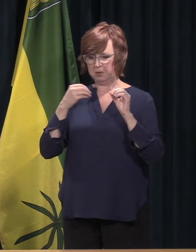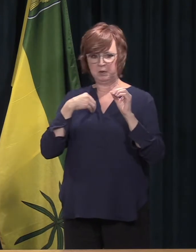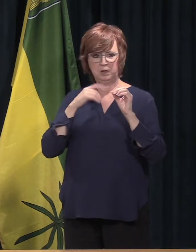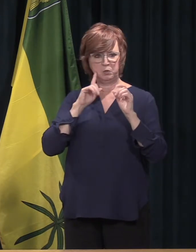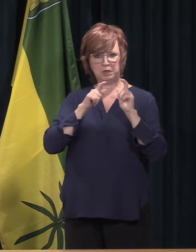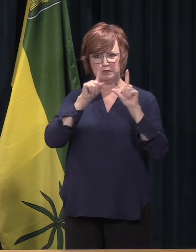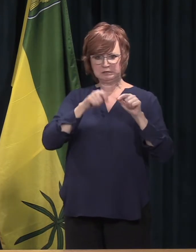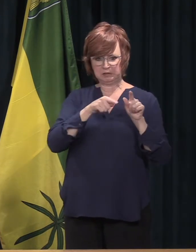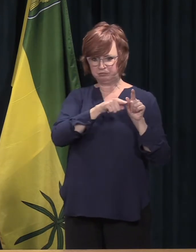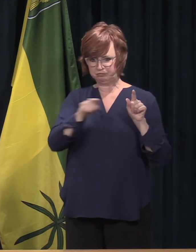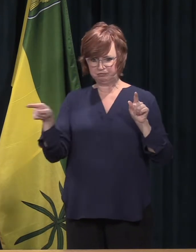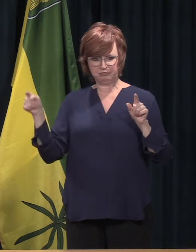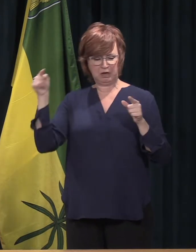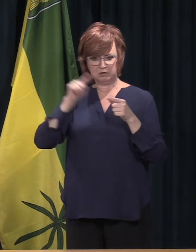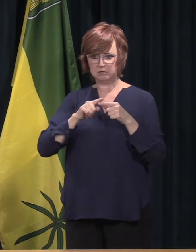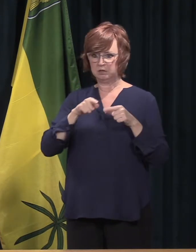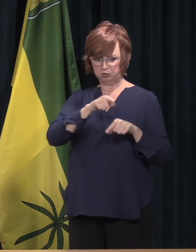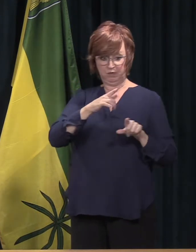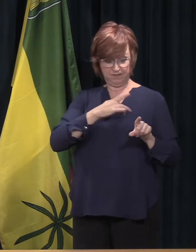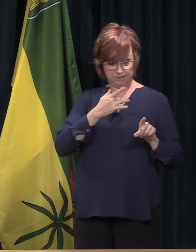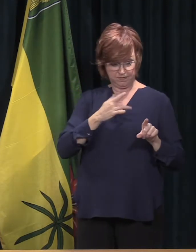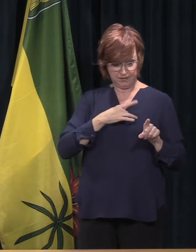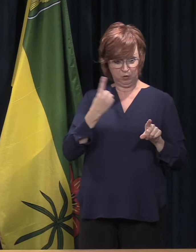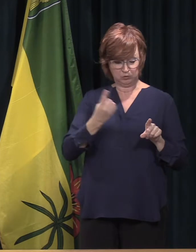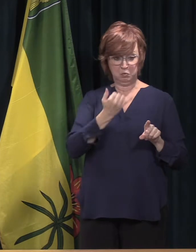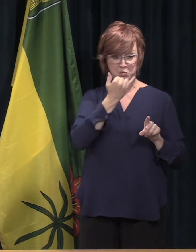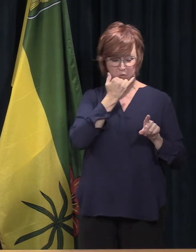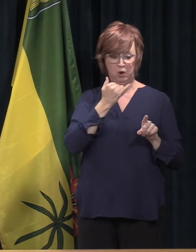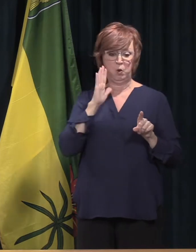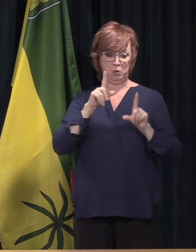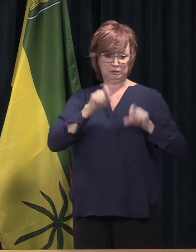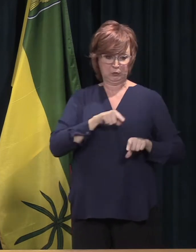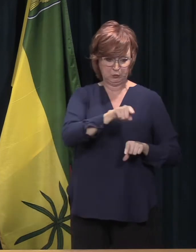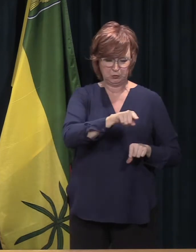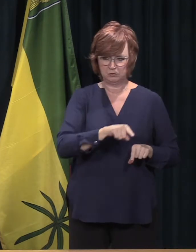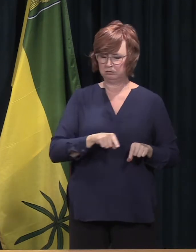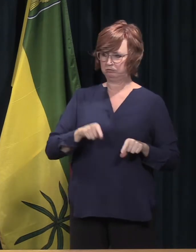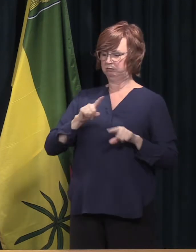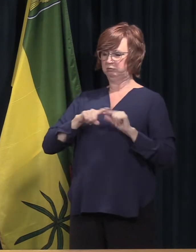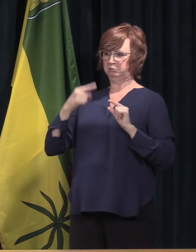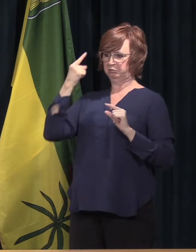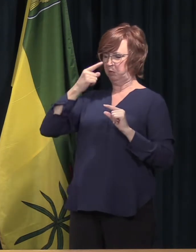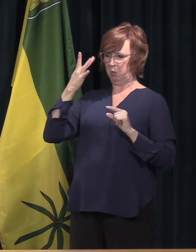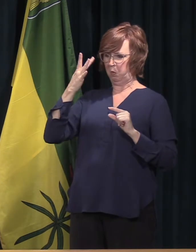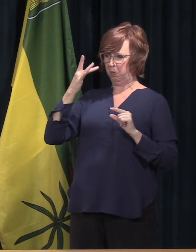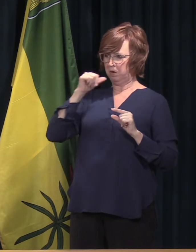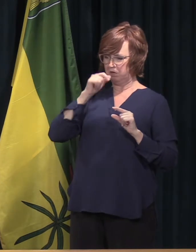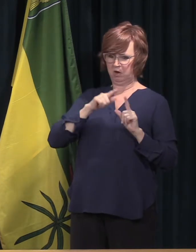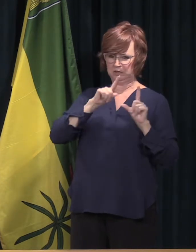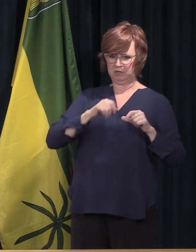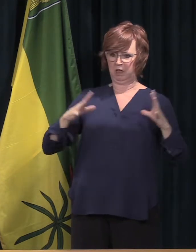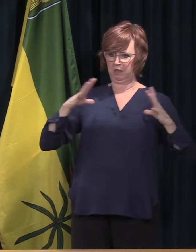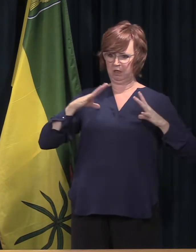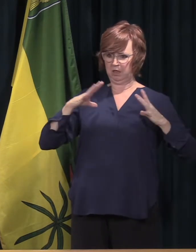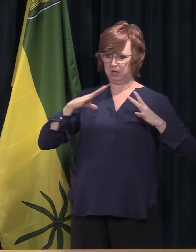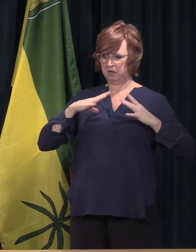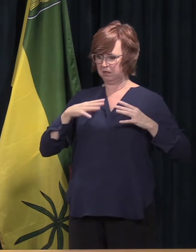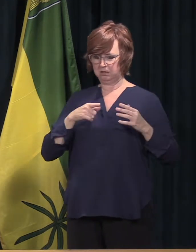And I'm wondering, how is that responsible, given that they're the most likely to come into contact with patients that might